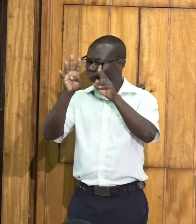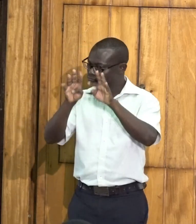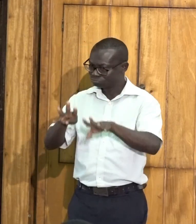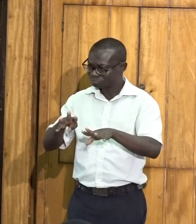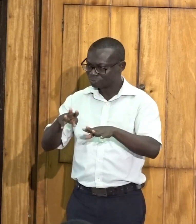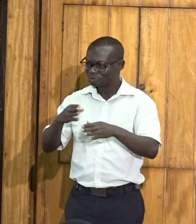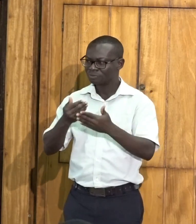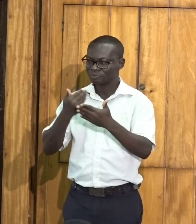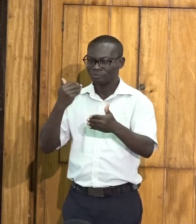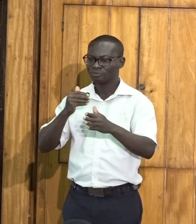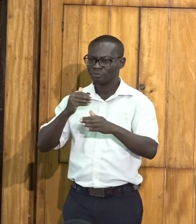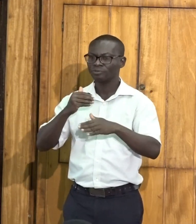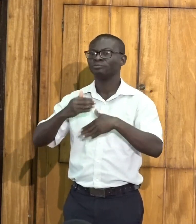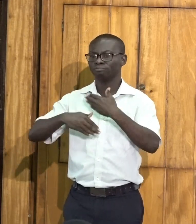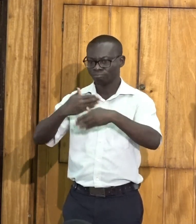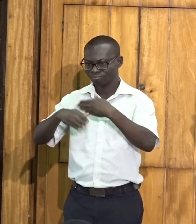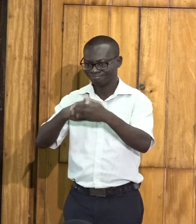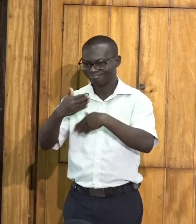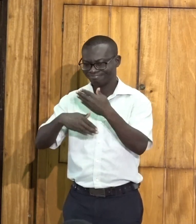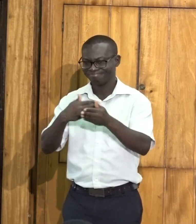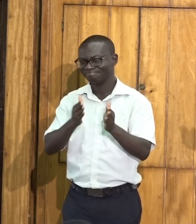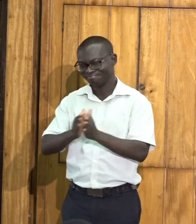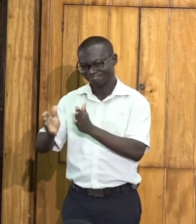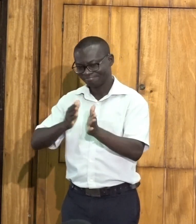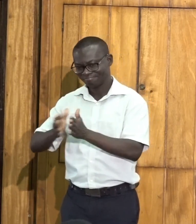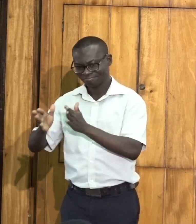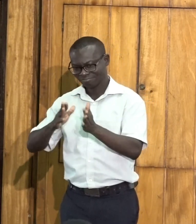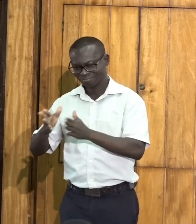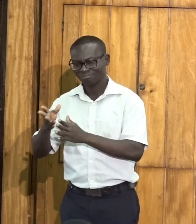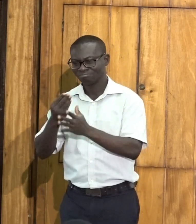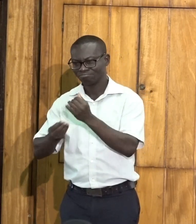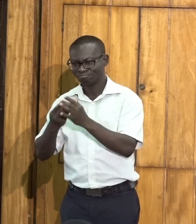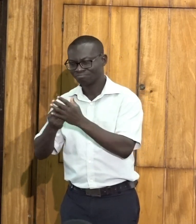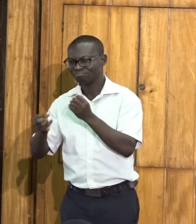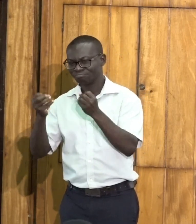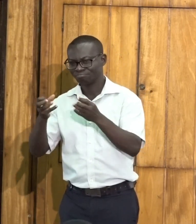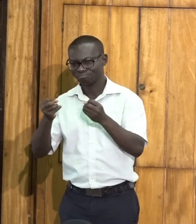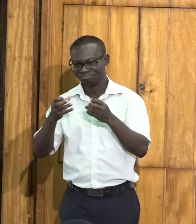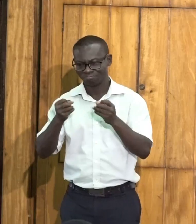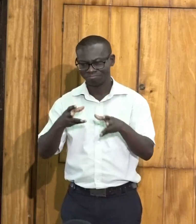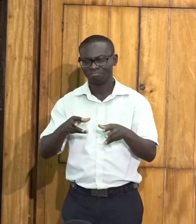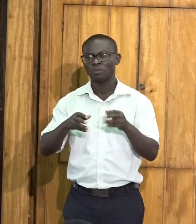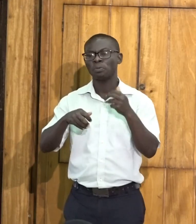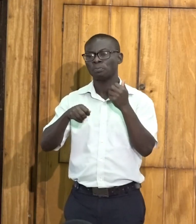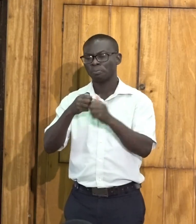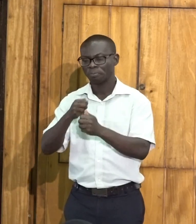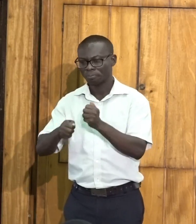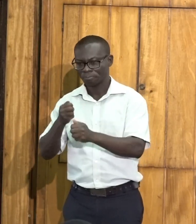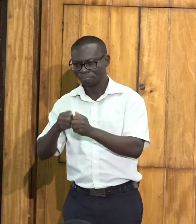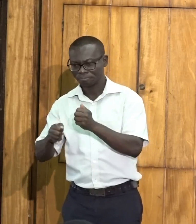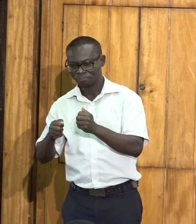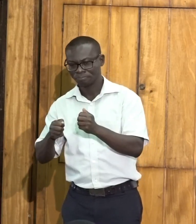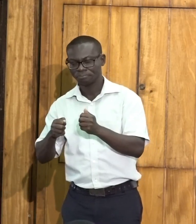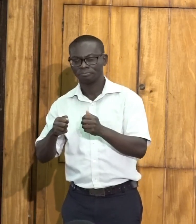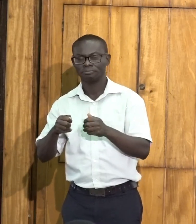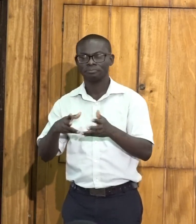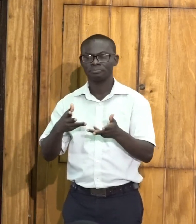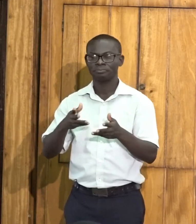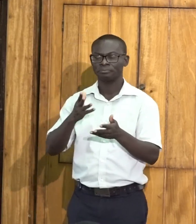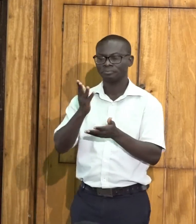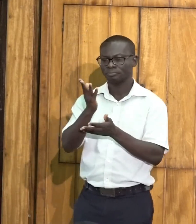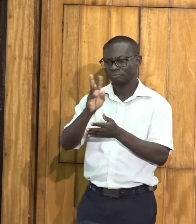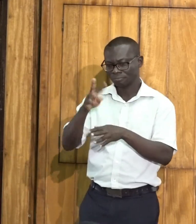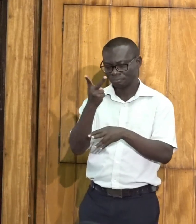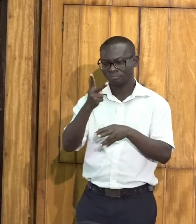process. It makes it such that we miss less and less cases. Certainly, we heard from our